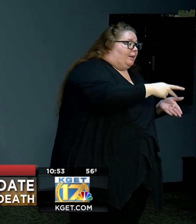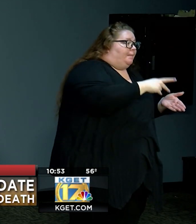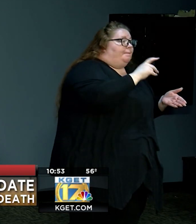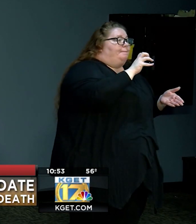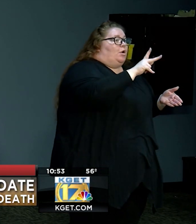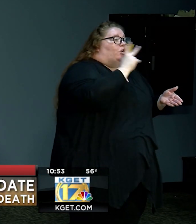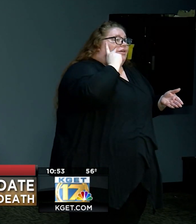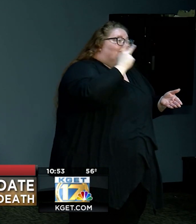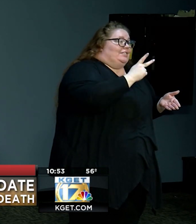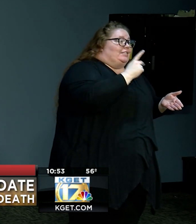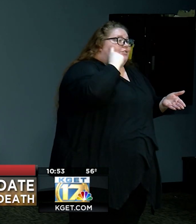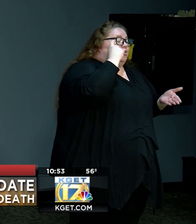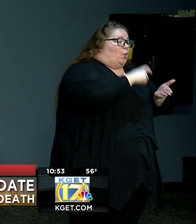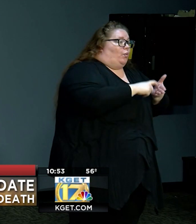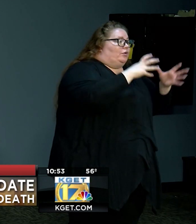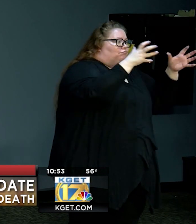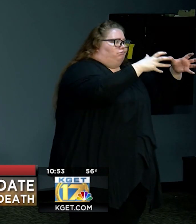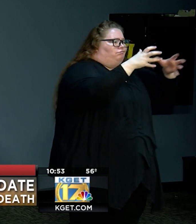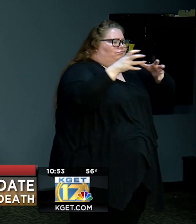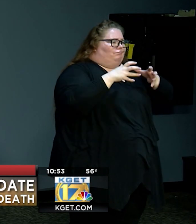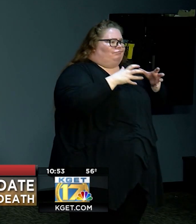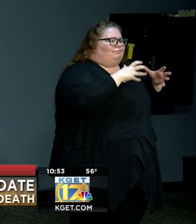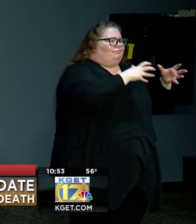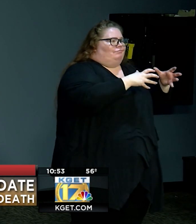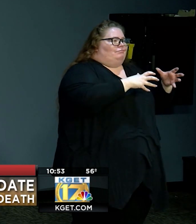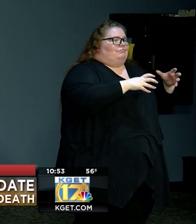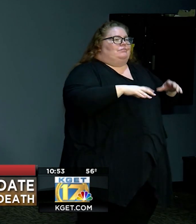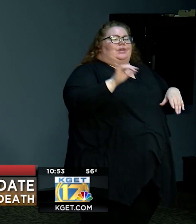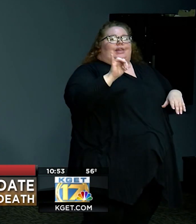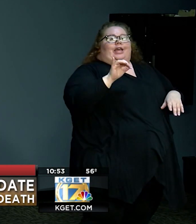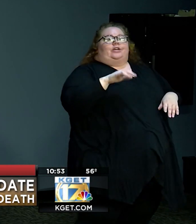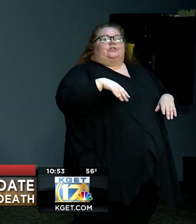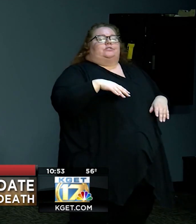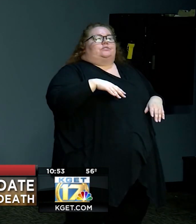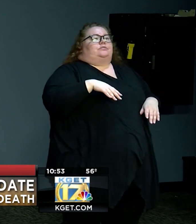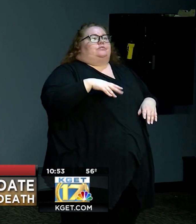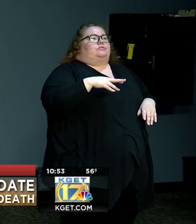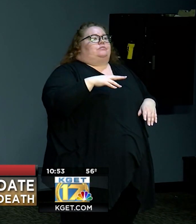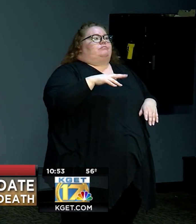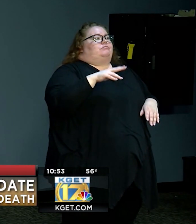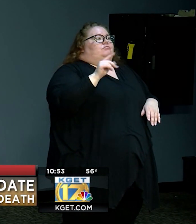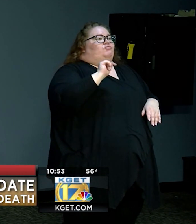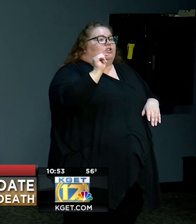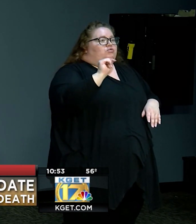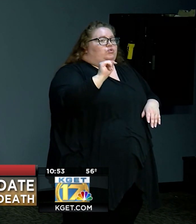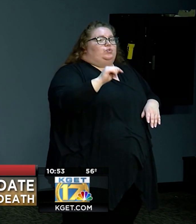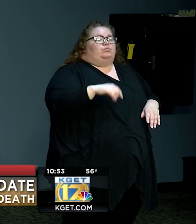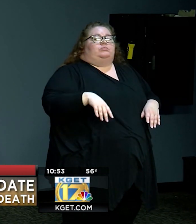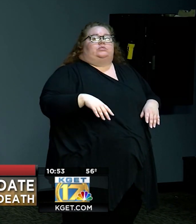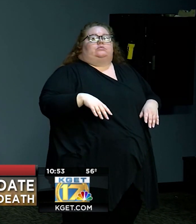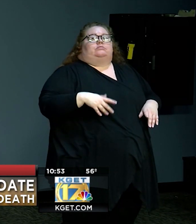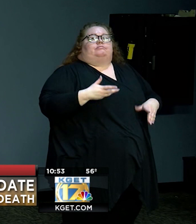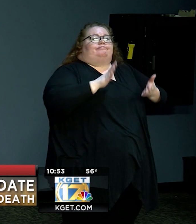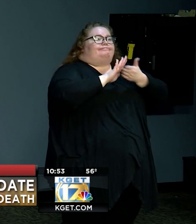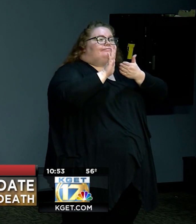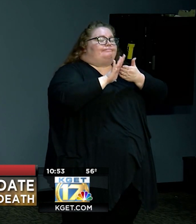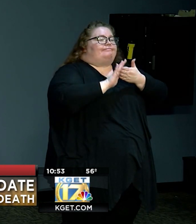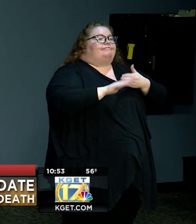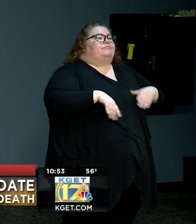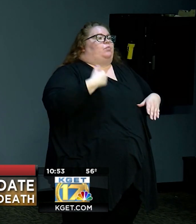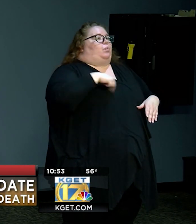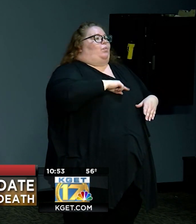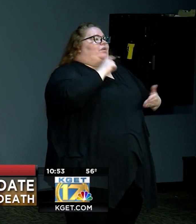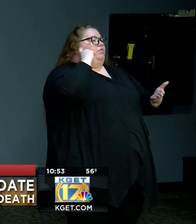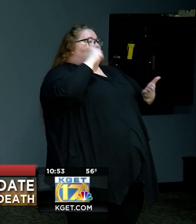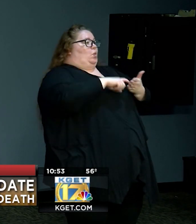continue to ensure that our core facilities like restrooms are cleaned in our parks. We've noticed it, but we have